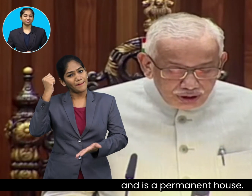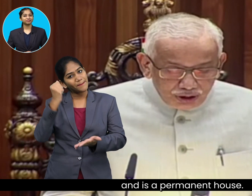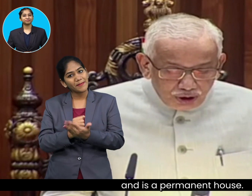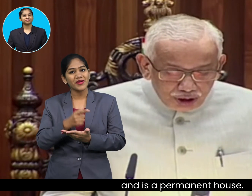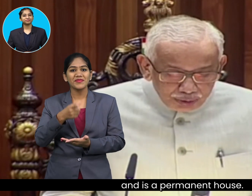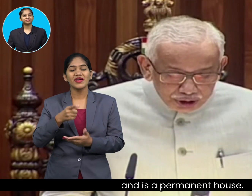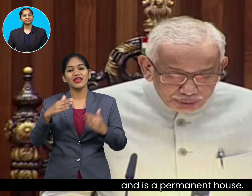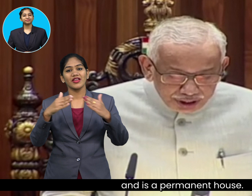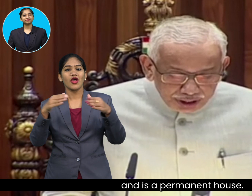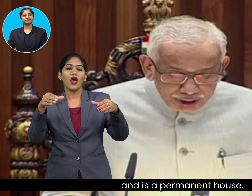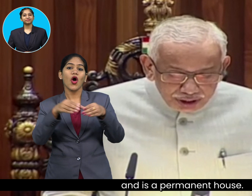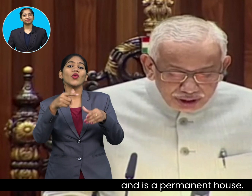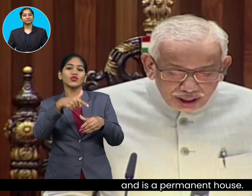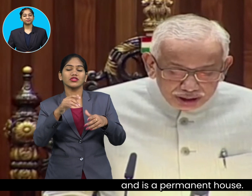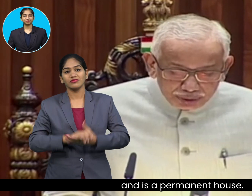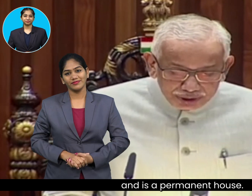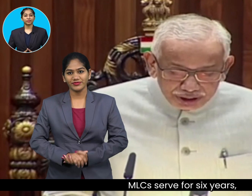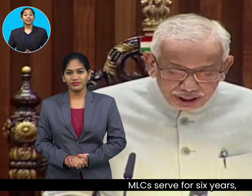house.